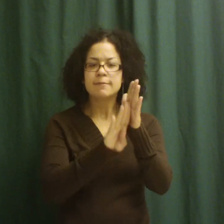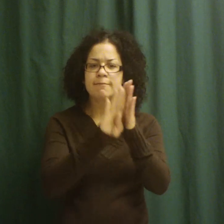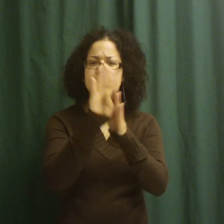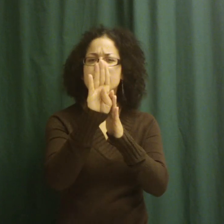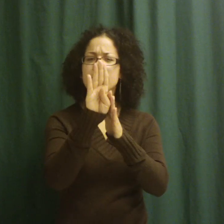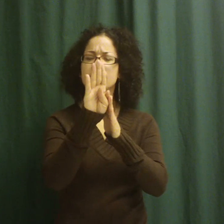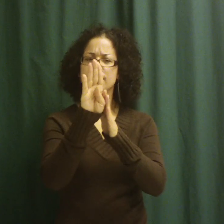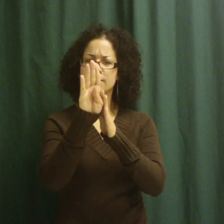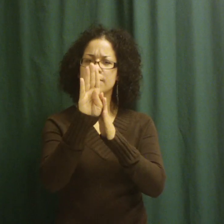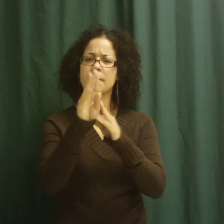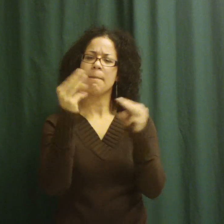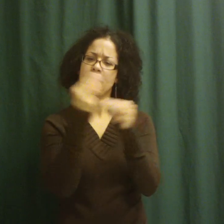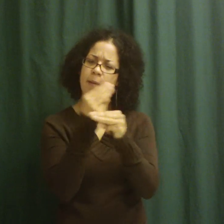in the back of the book.